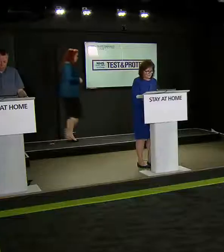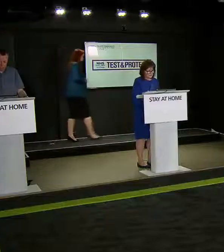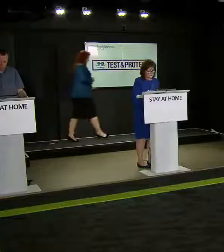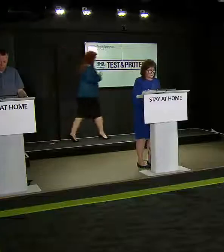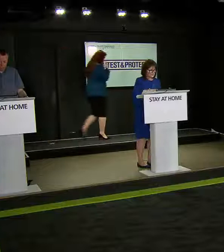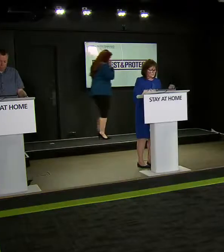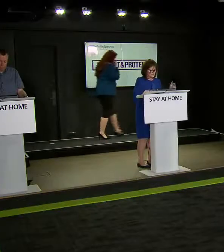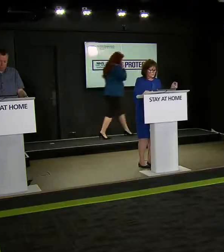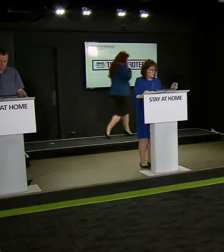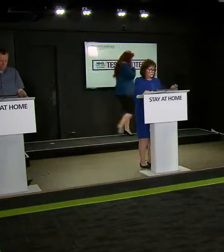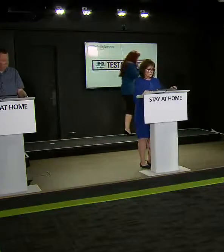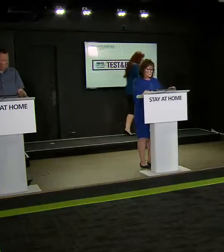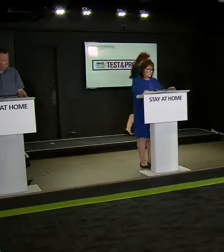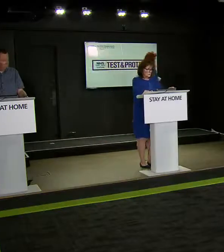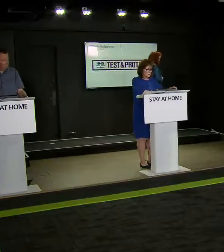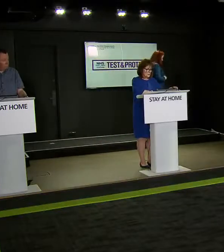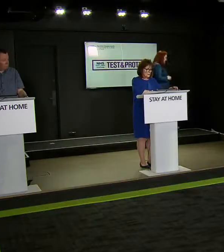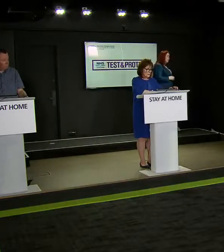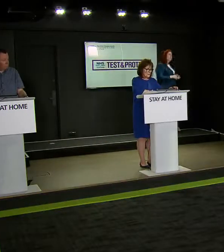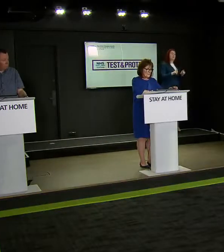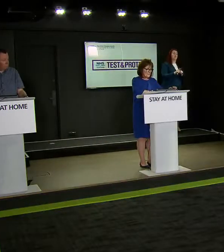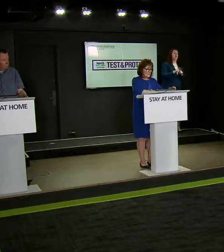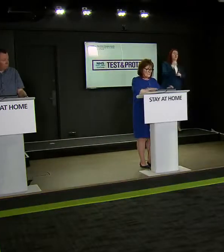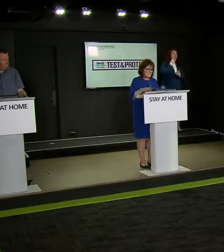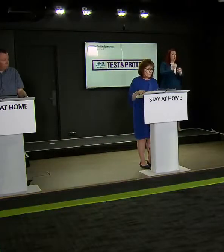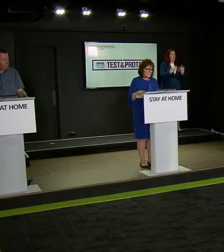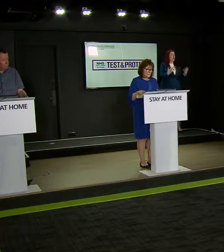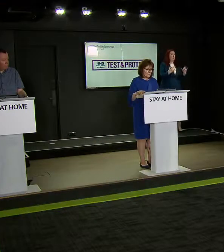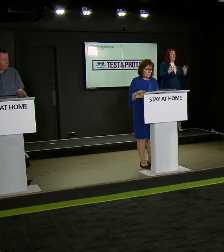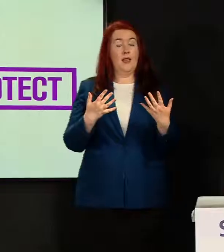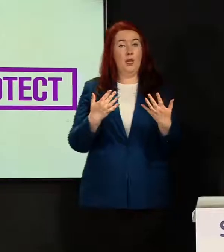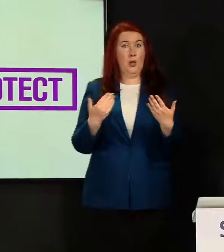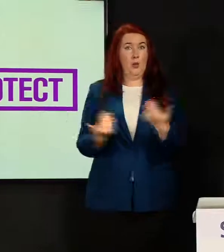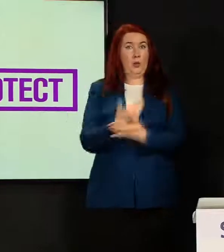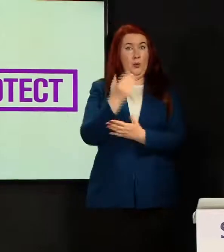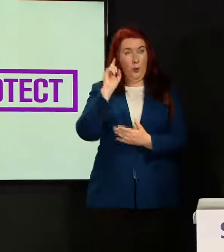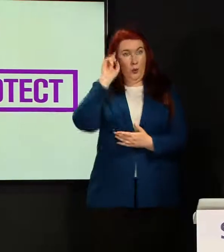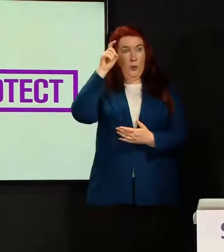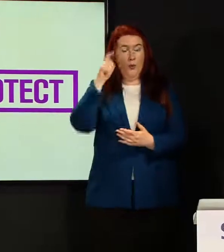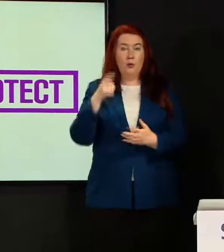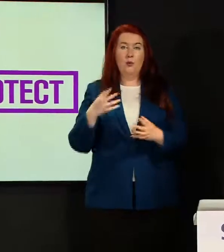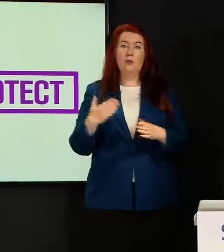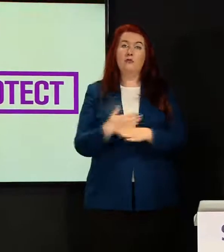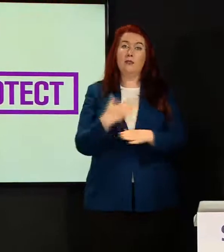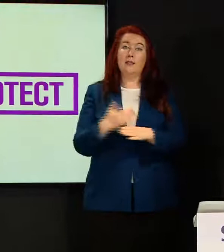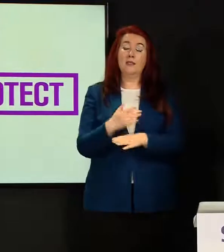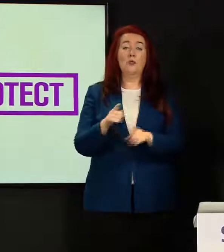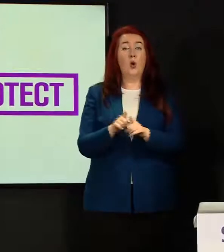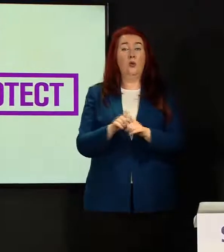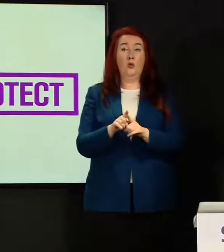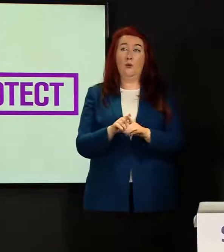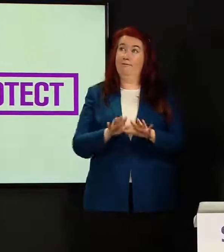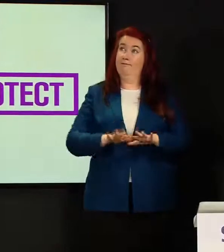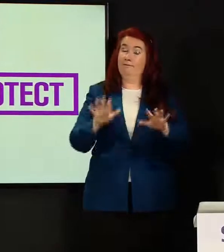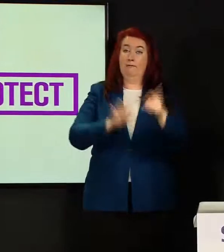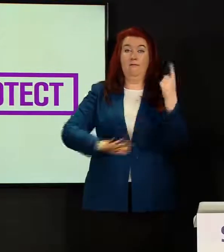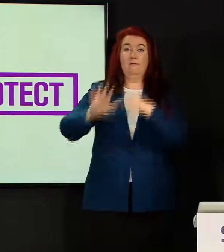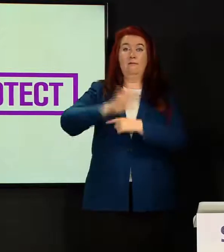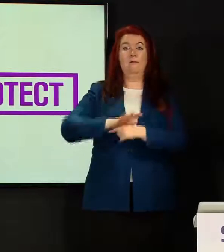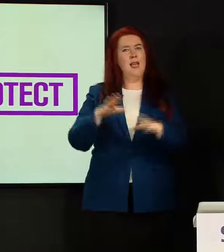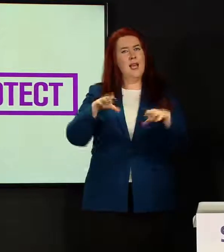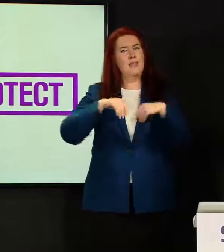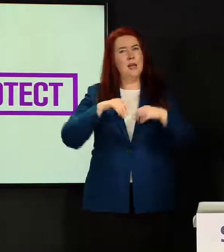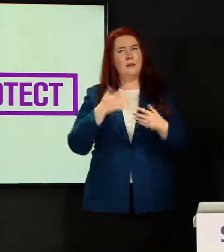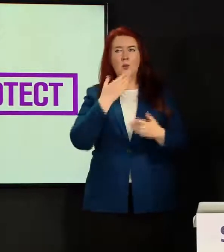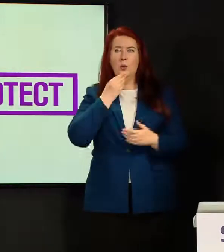I think a lot of the innovative practice that we've seen and also the population's acceptance of the use of